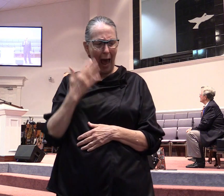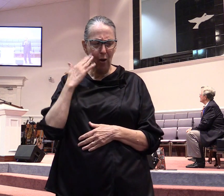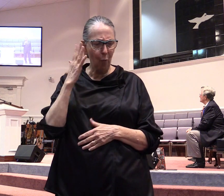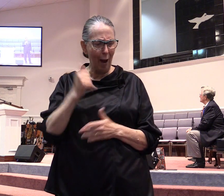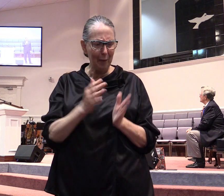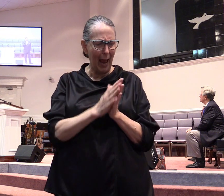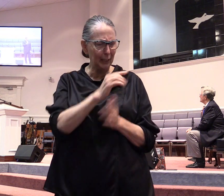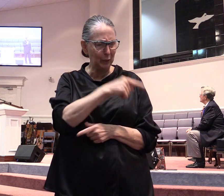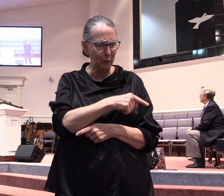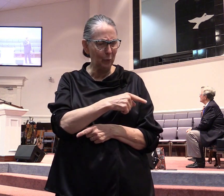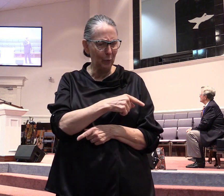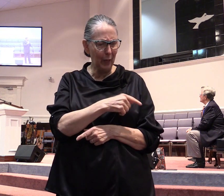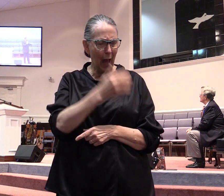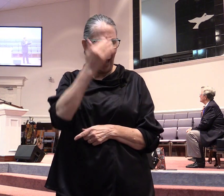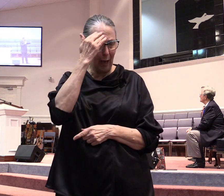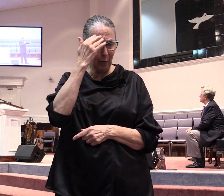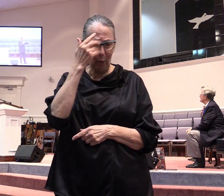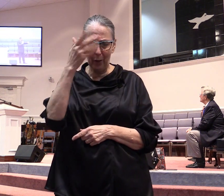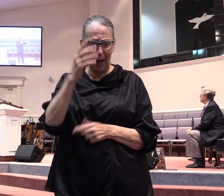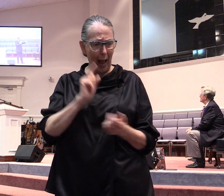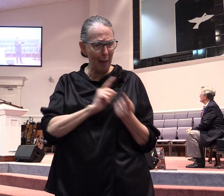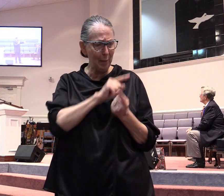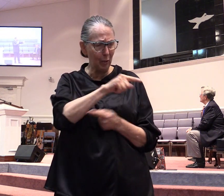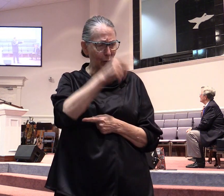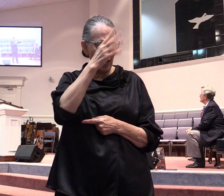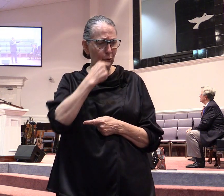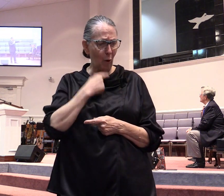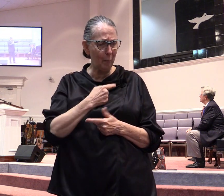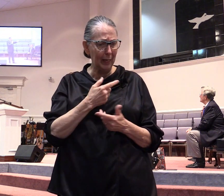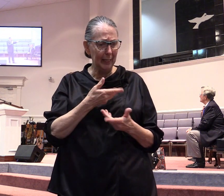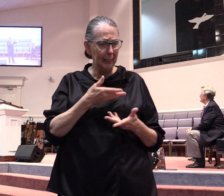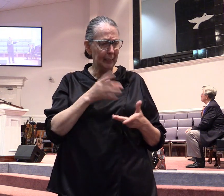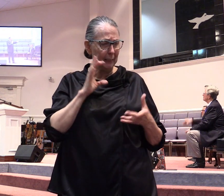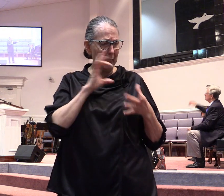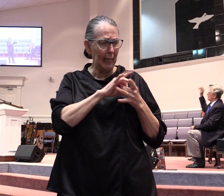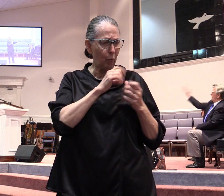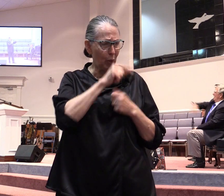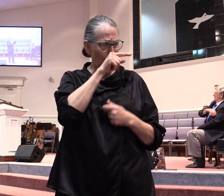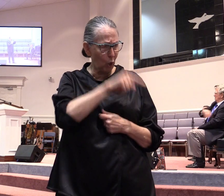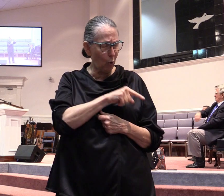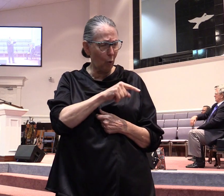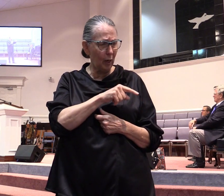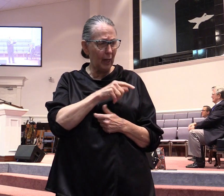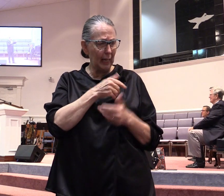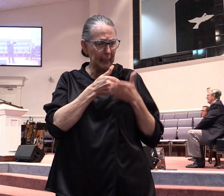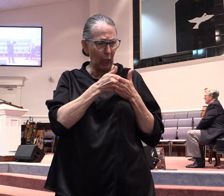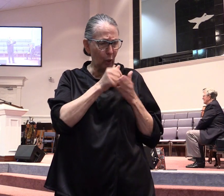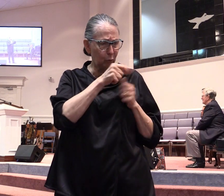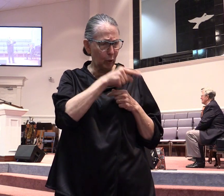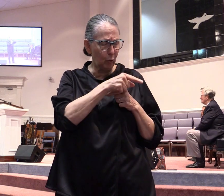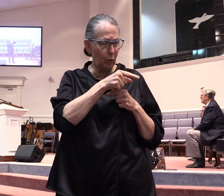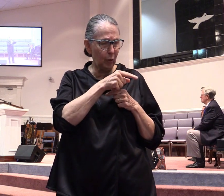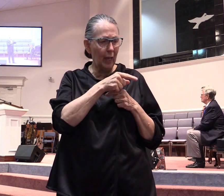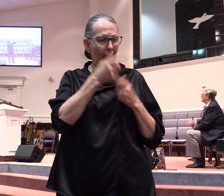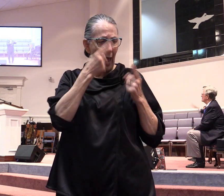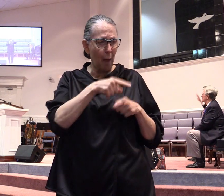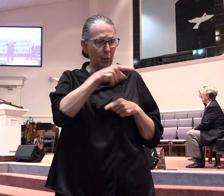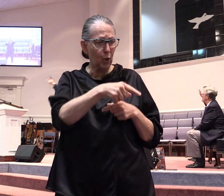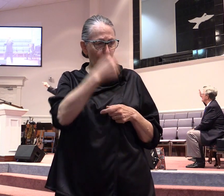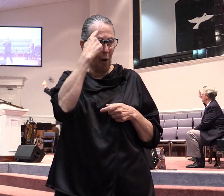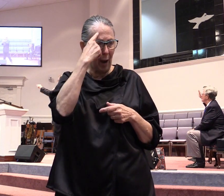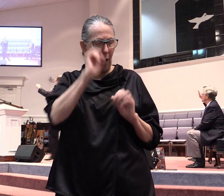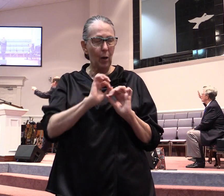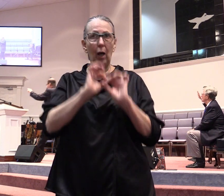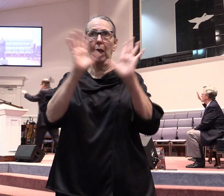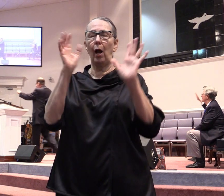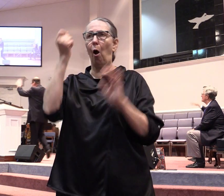long time. He said, all I can know is when I met you, God told me to link myself with you and stay close to you, because there was going to come a time you